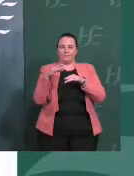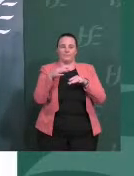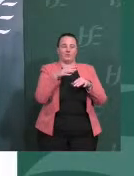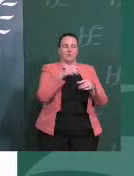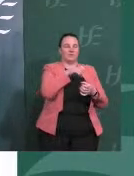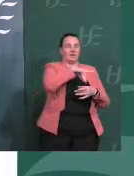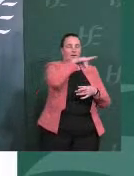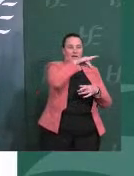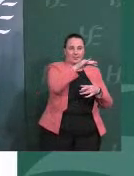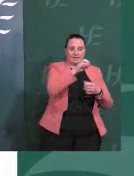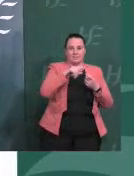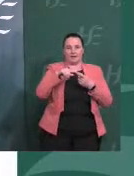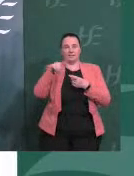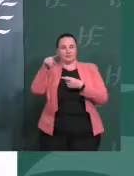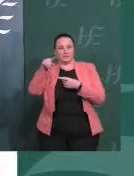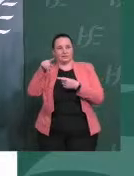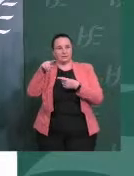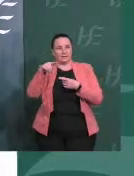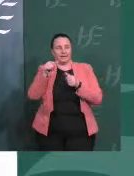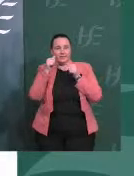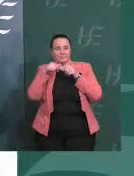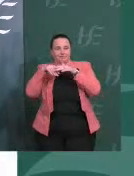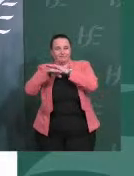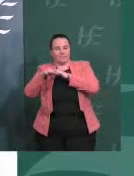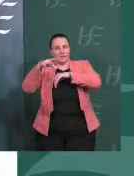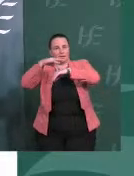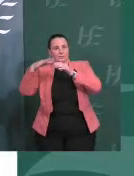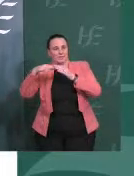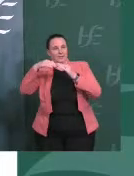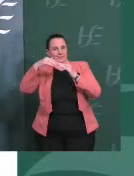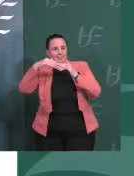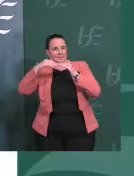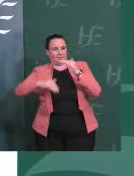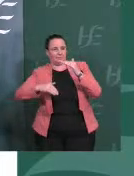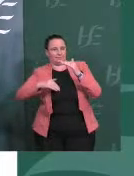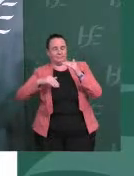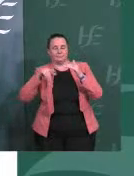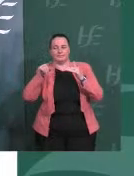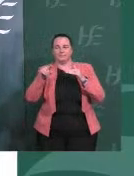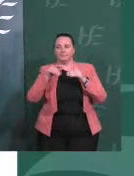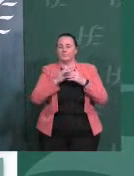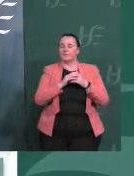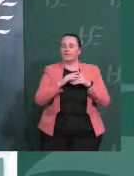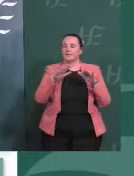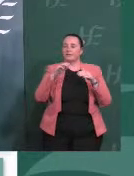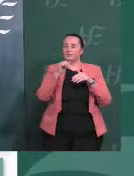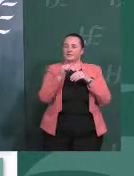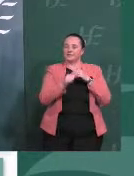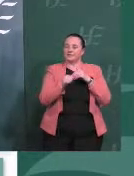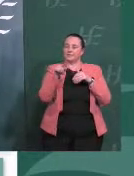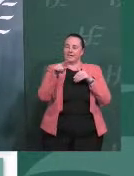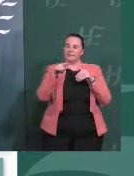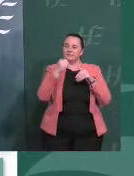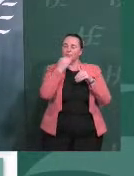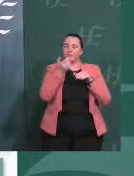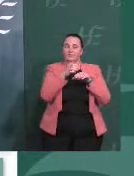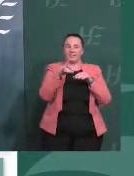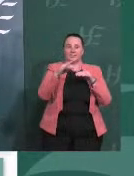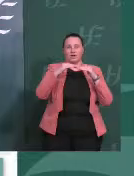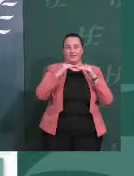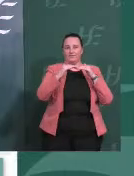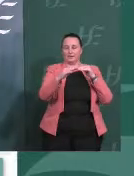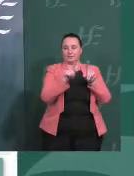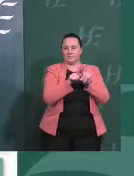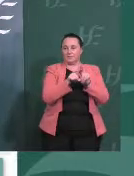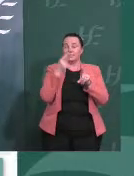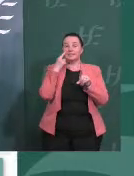is greatly weakened, and likewise with deaths, the 7-day average of deaths per million is levelling out. And this slide, if I could just